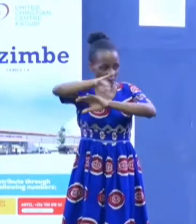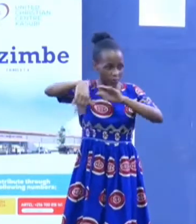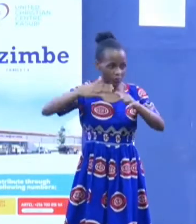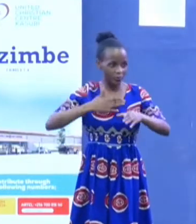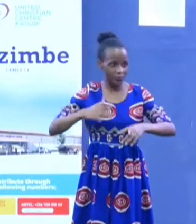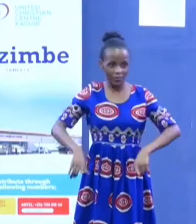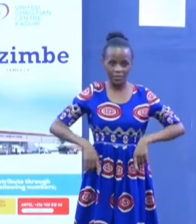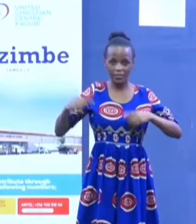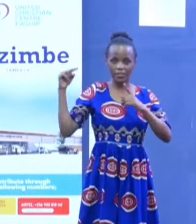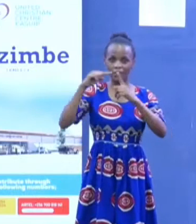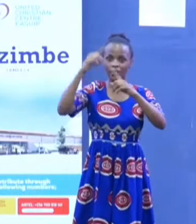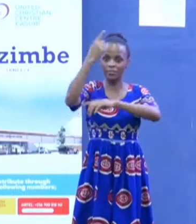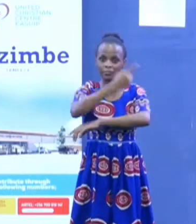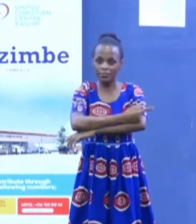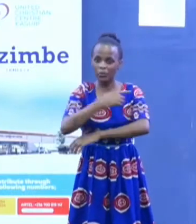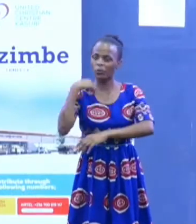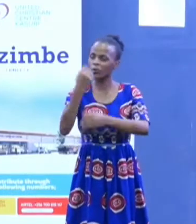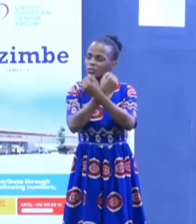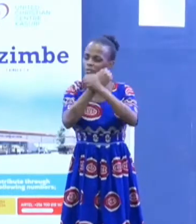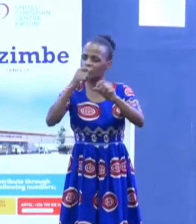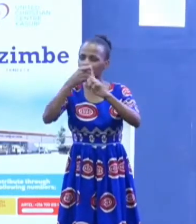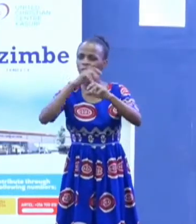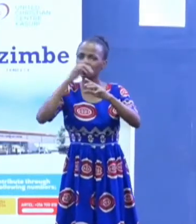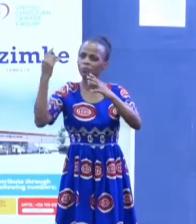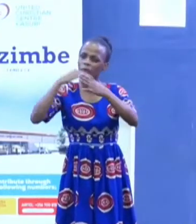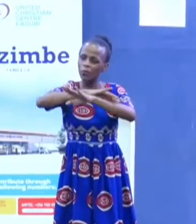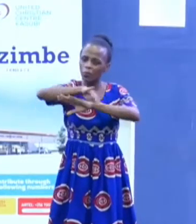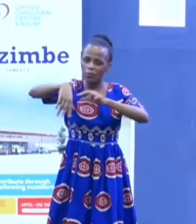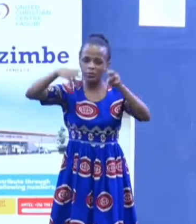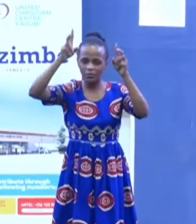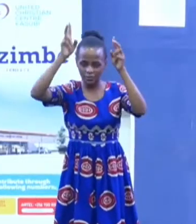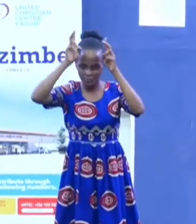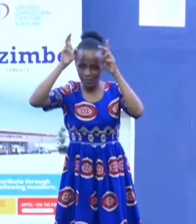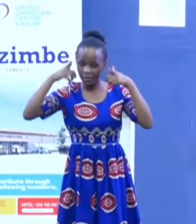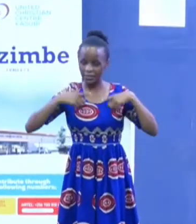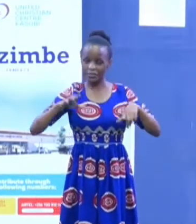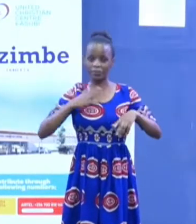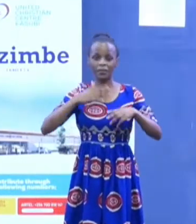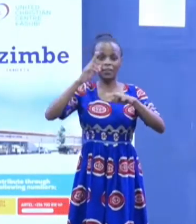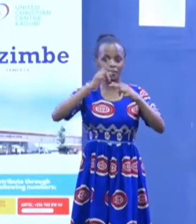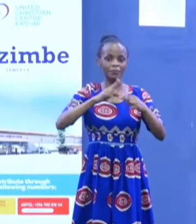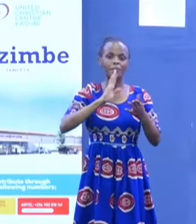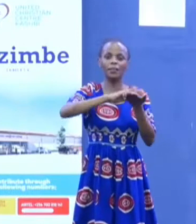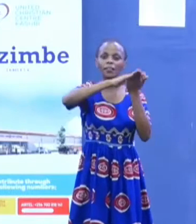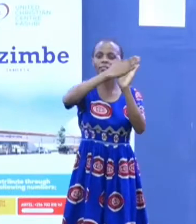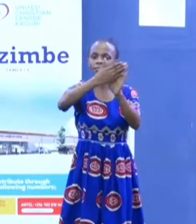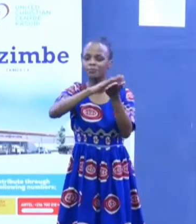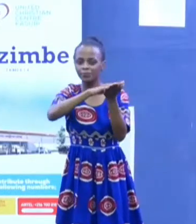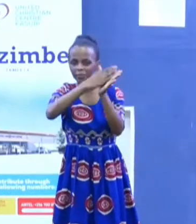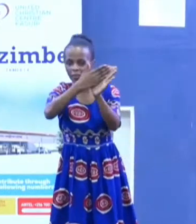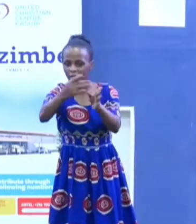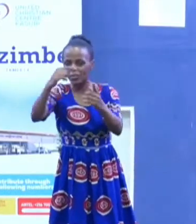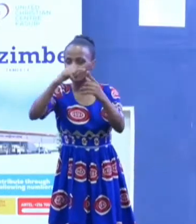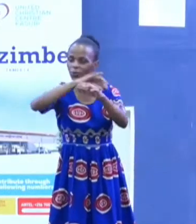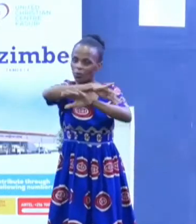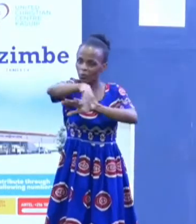angel who has redeemed him from all evil, bless the lads. Let my name be named upon them, and the name of my fathers Abraham